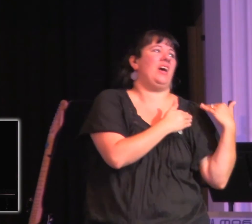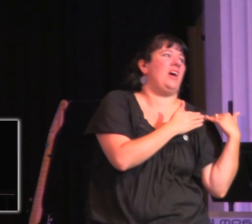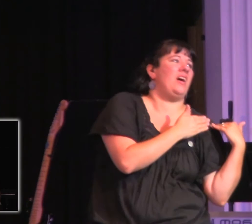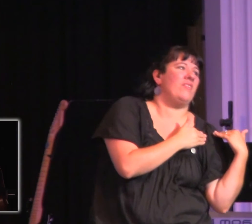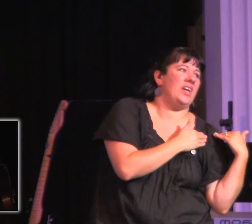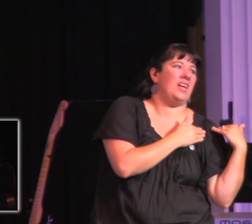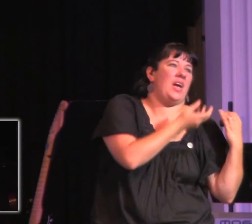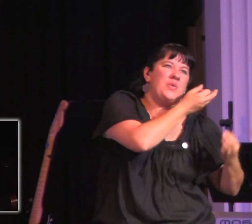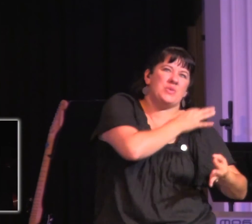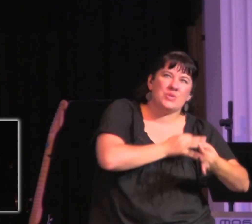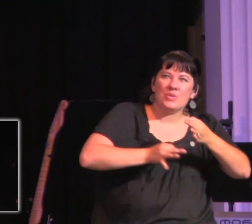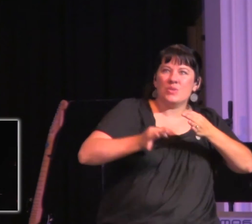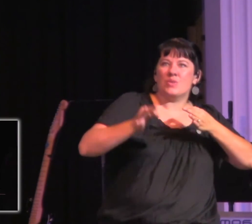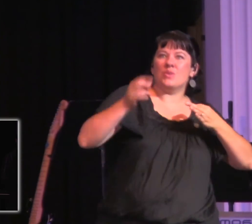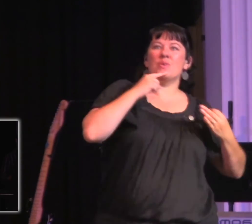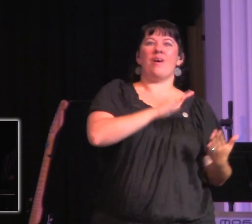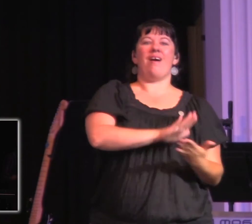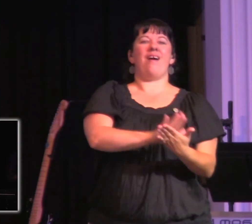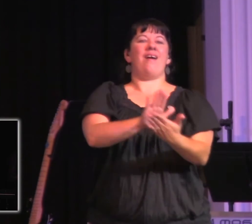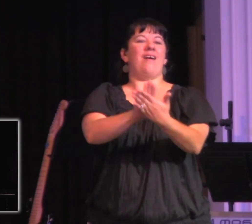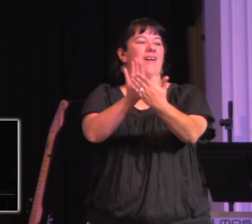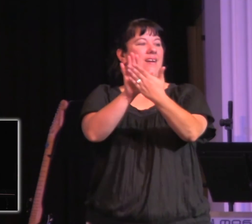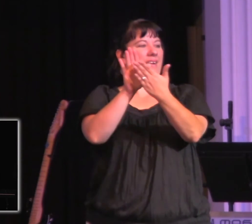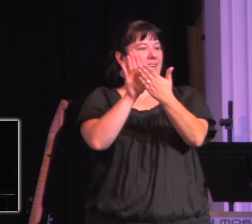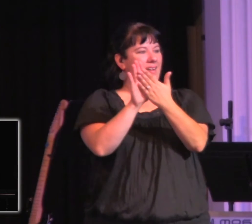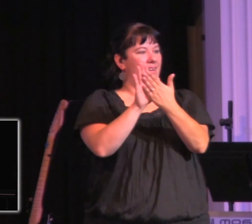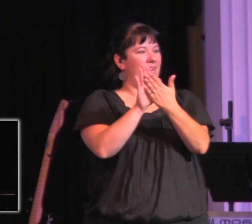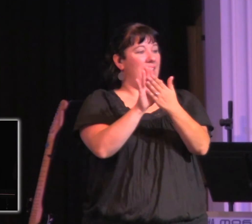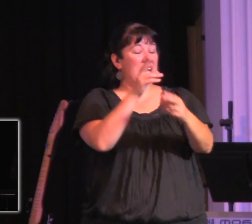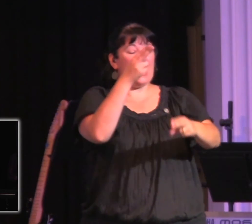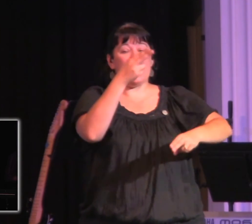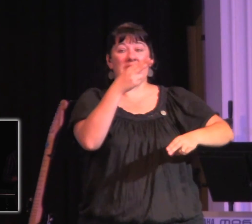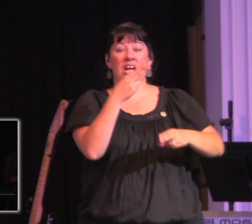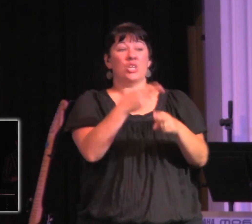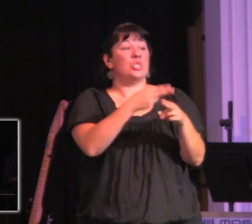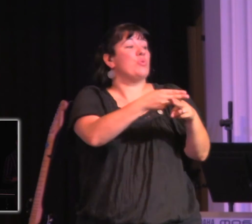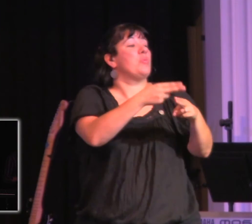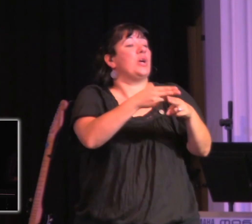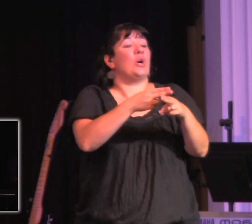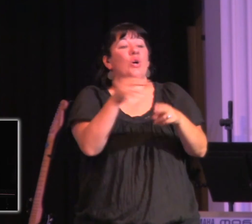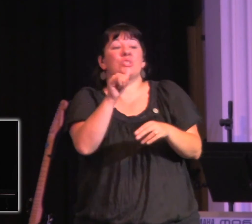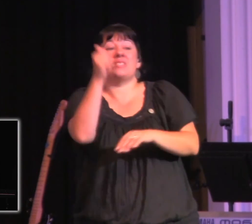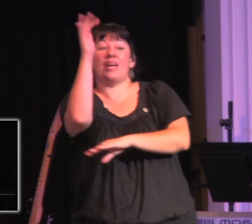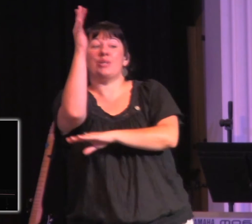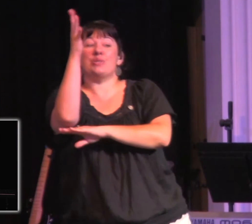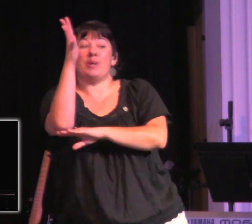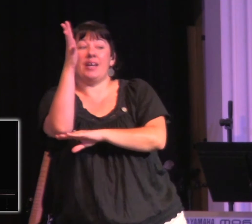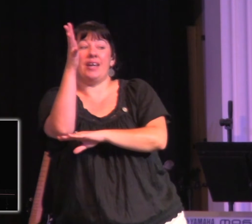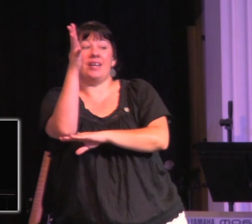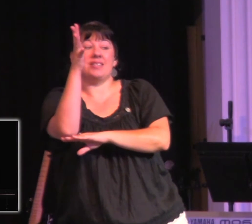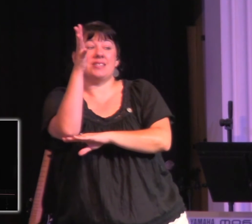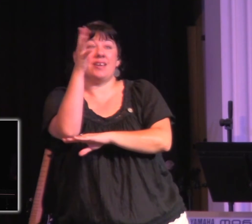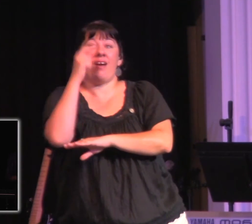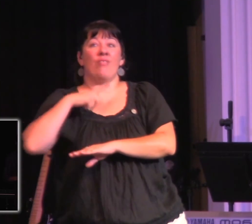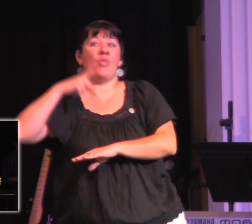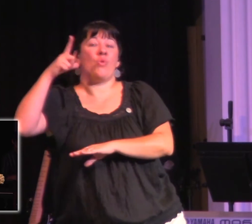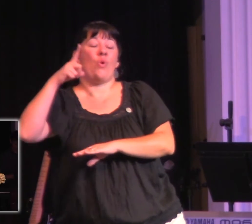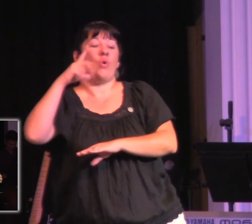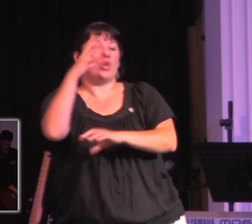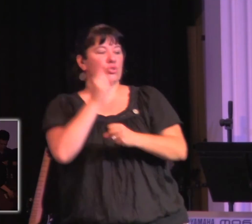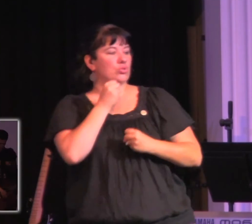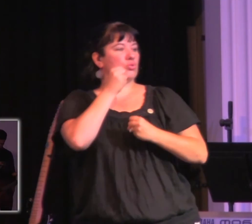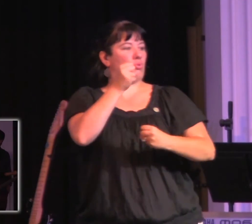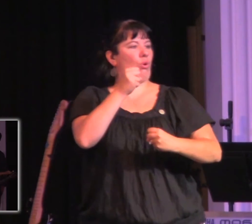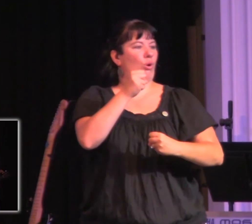called trees of righteousness, the planting of the Lord, that he may be glorified. Would you just close your eyes with me for